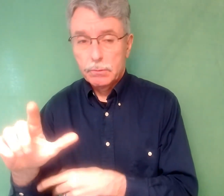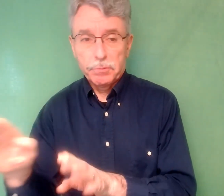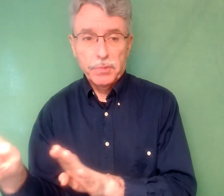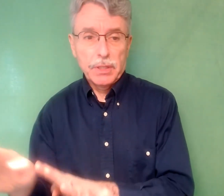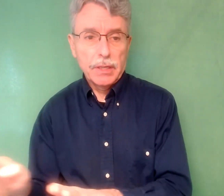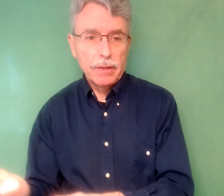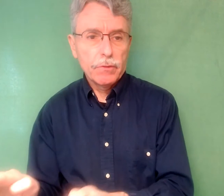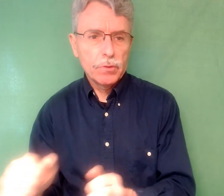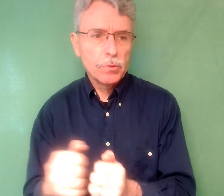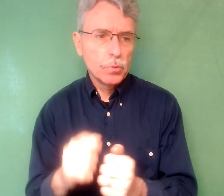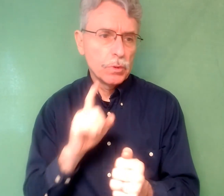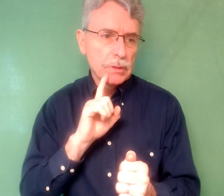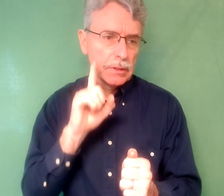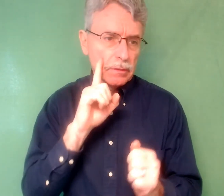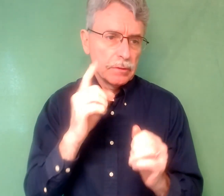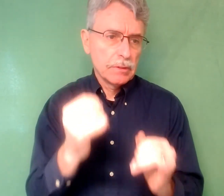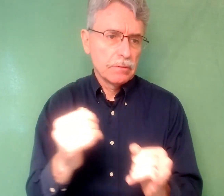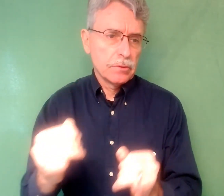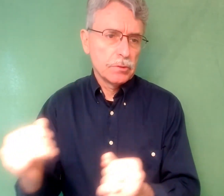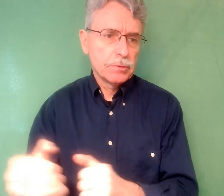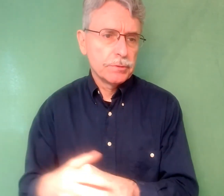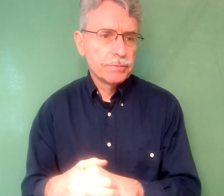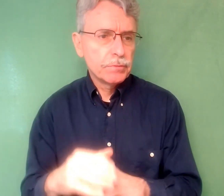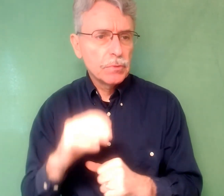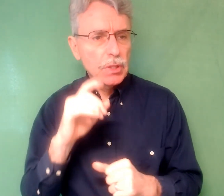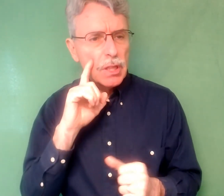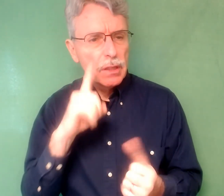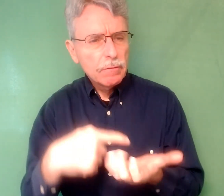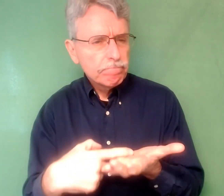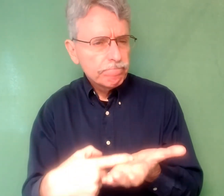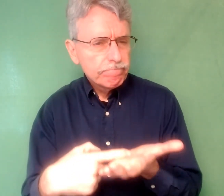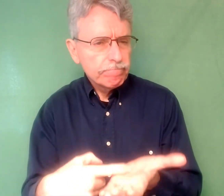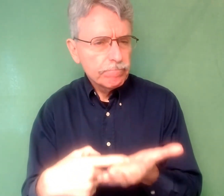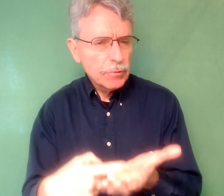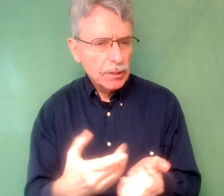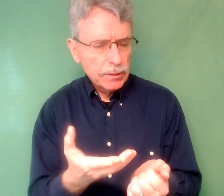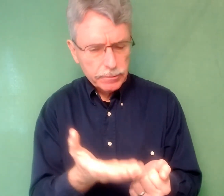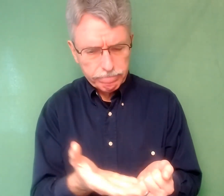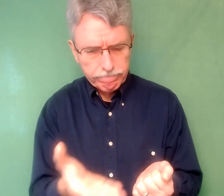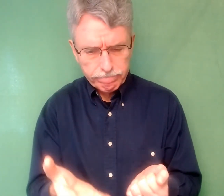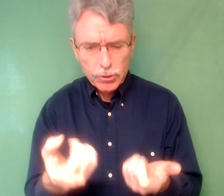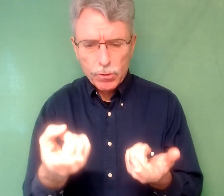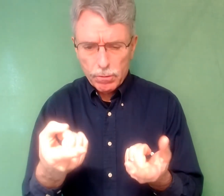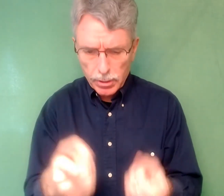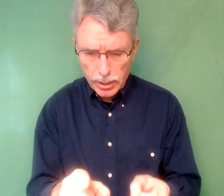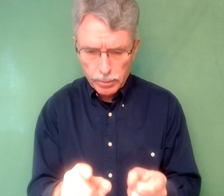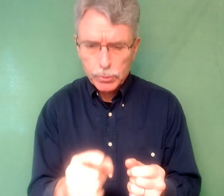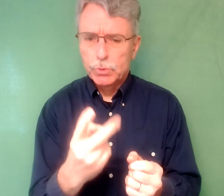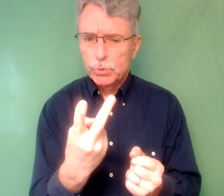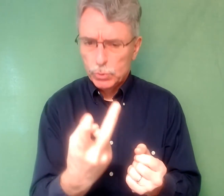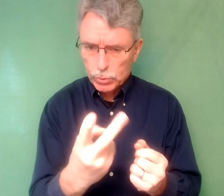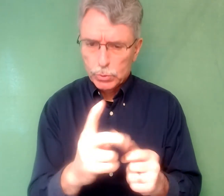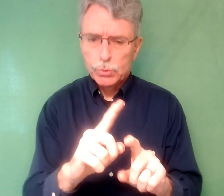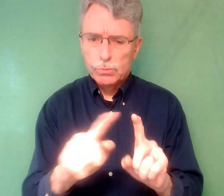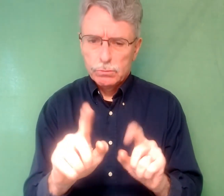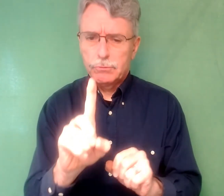criminal activity within the deaf community. This literature review also includes the discussion of several small prison